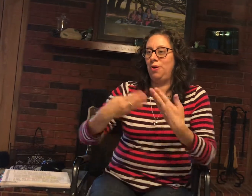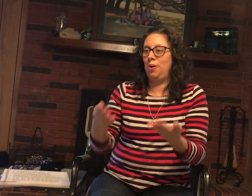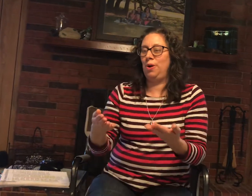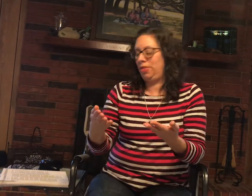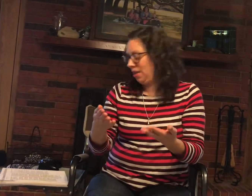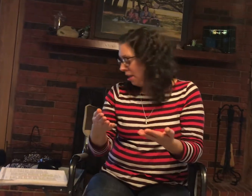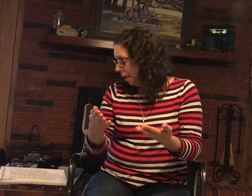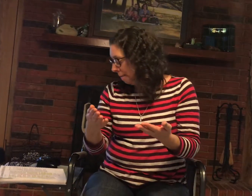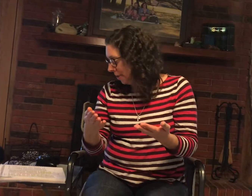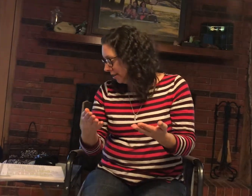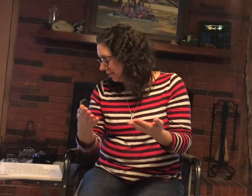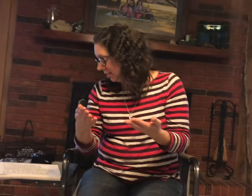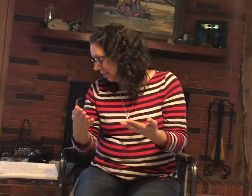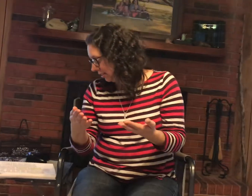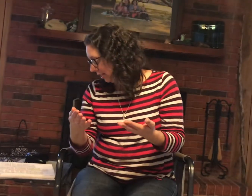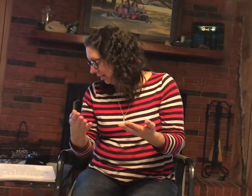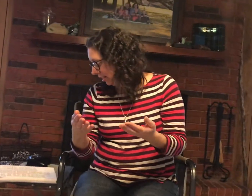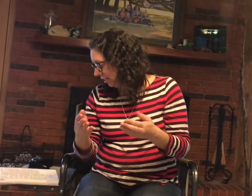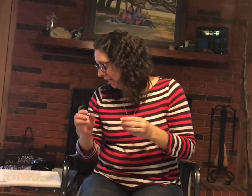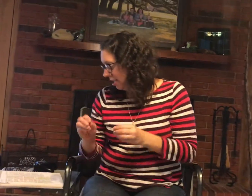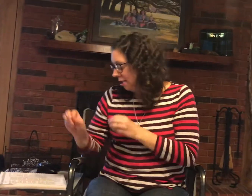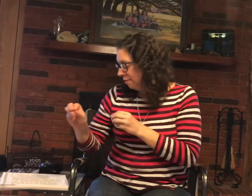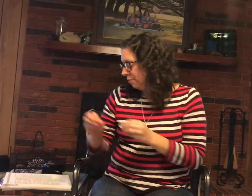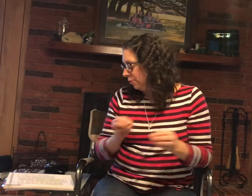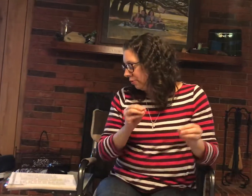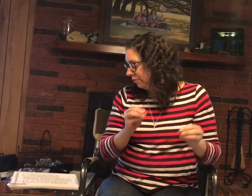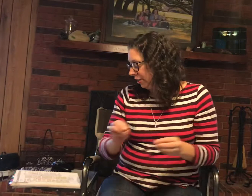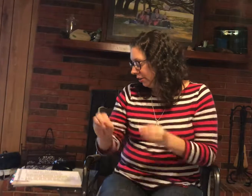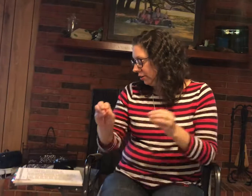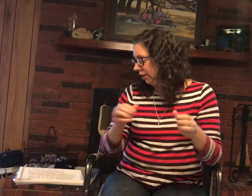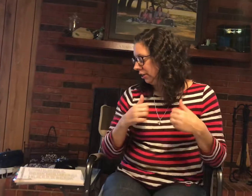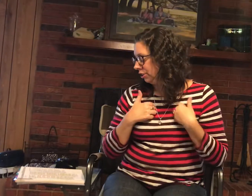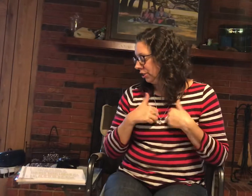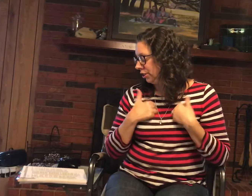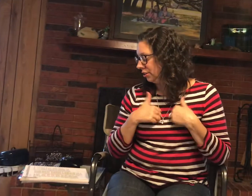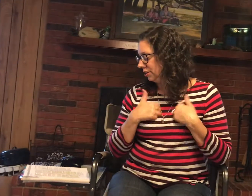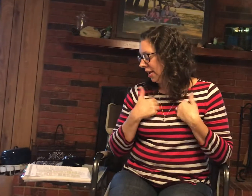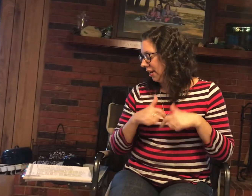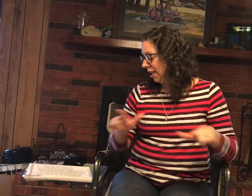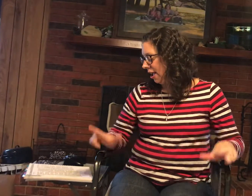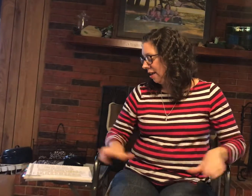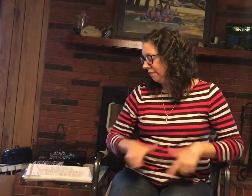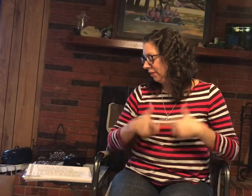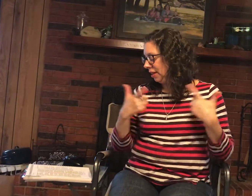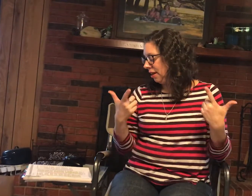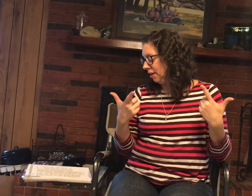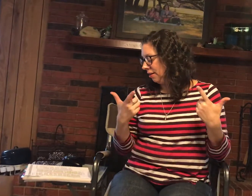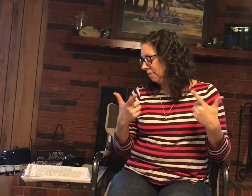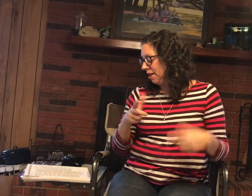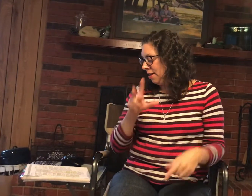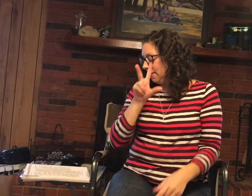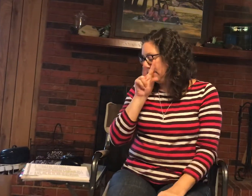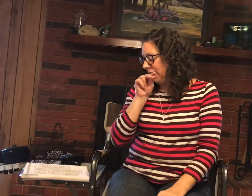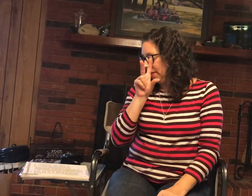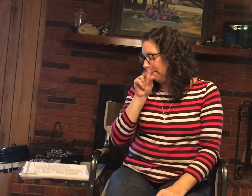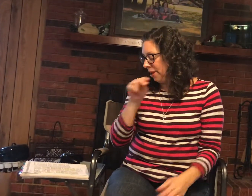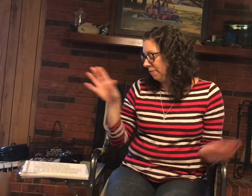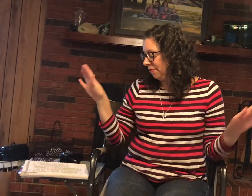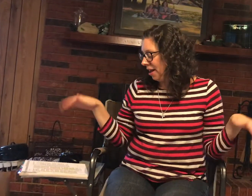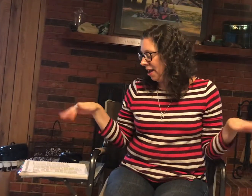forth abundantly the moving creature that hath life, and fowl that may